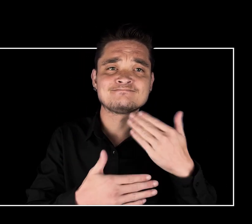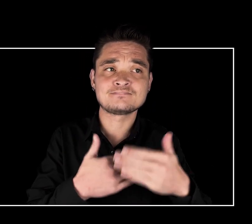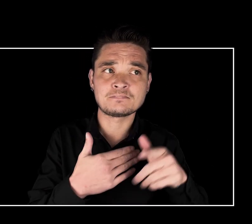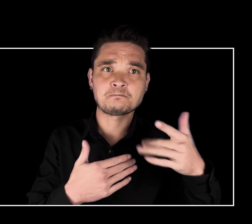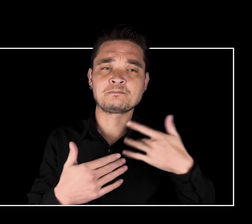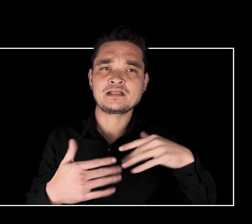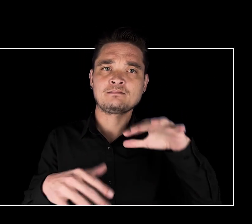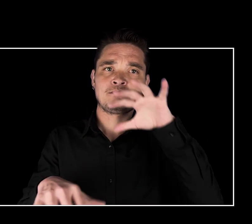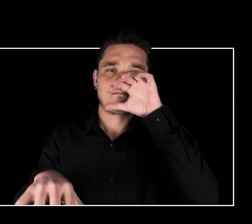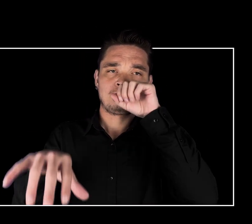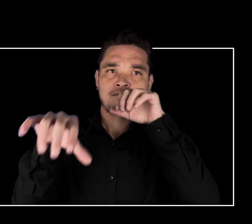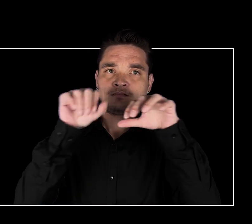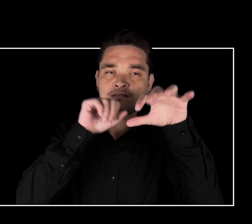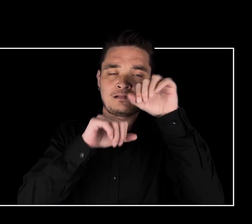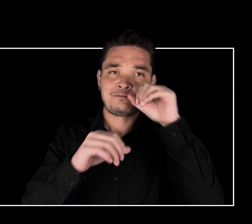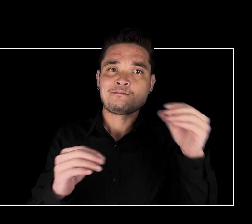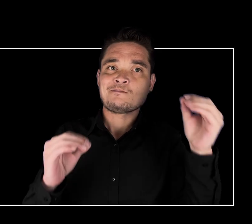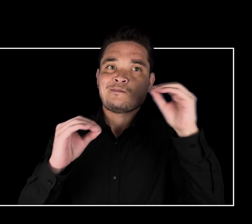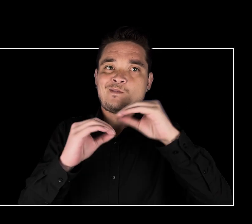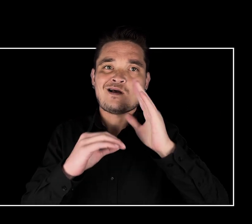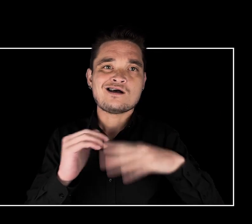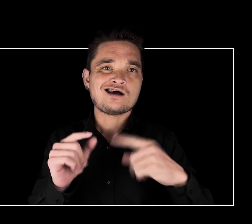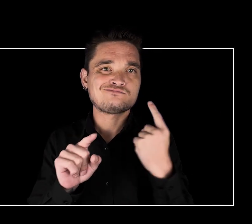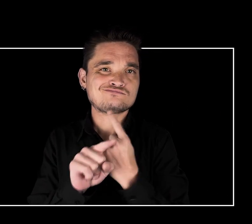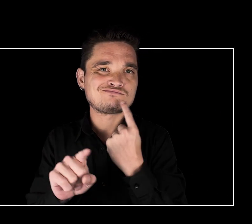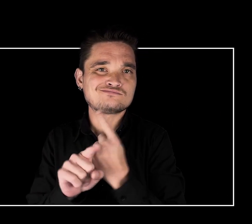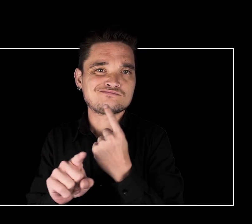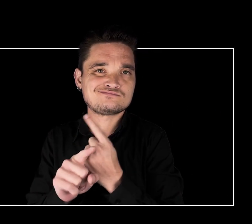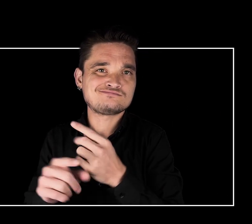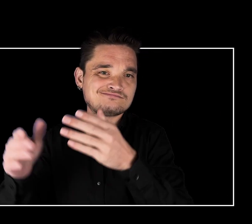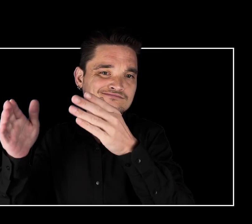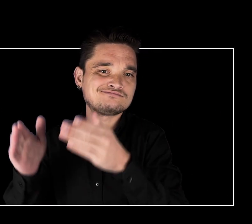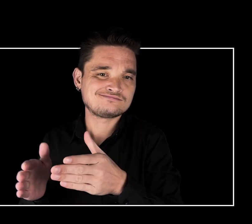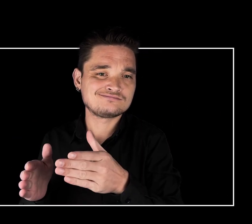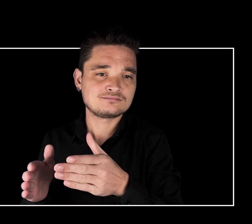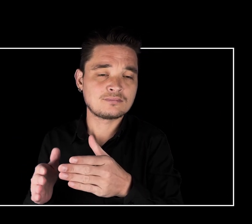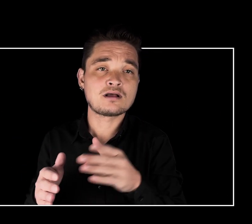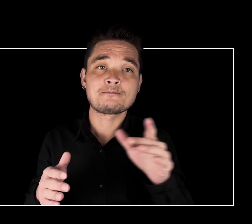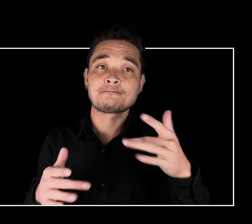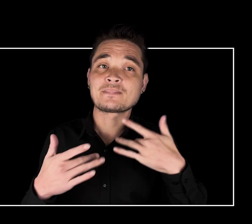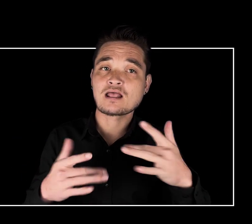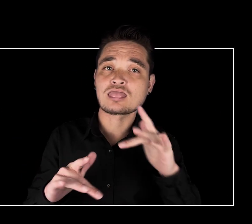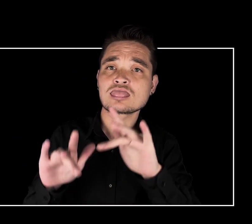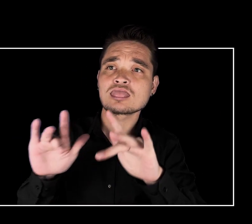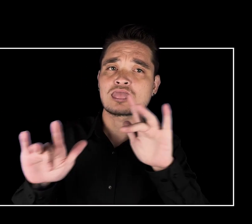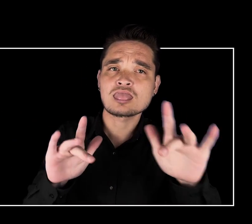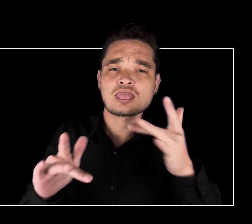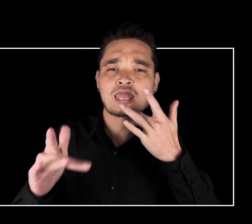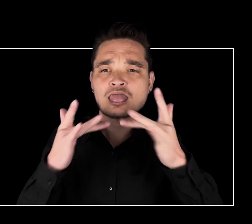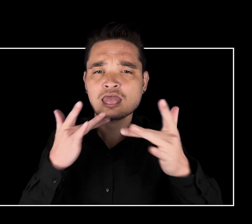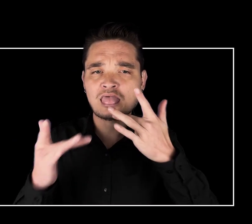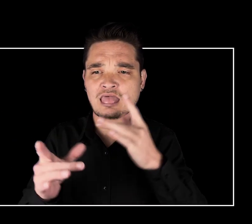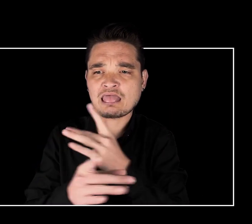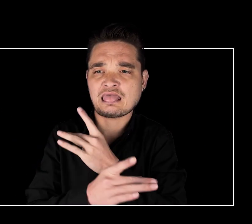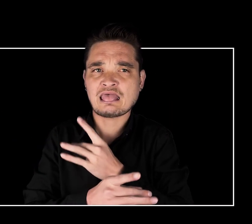more air in proportion to their body's weight than adults, and they touch and explore things around them with their hands and